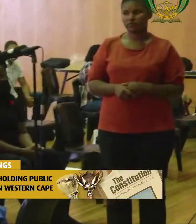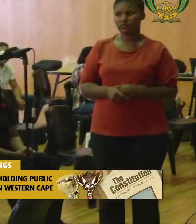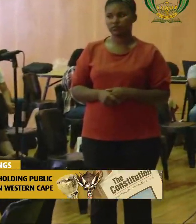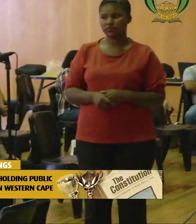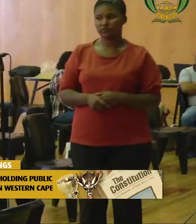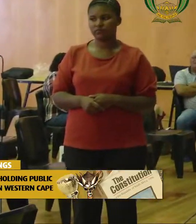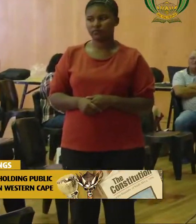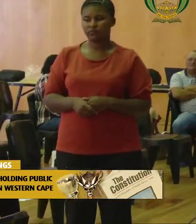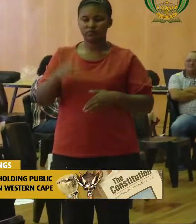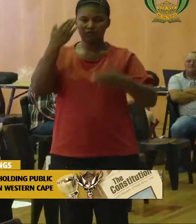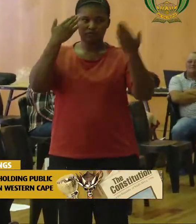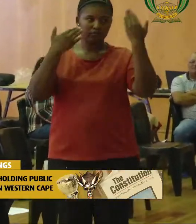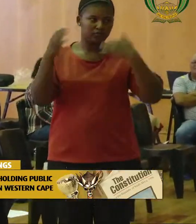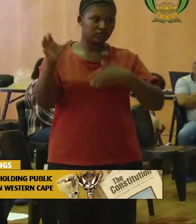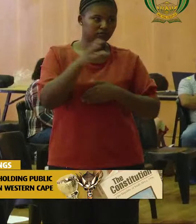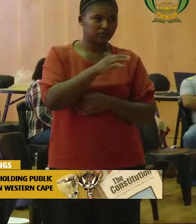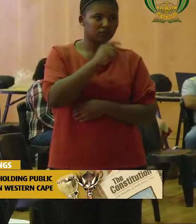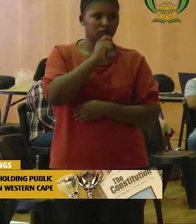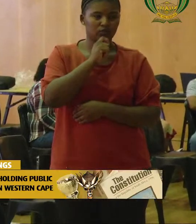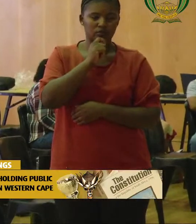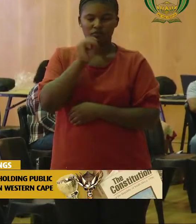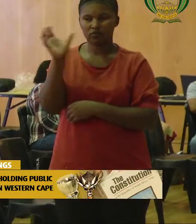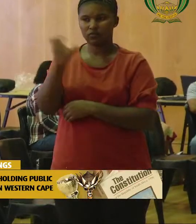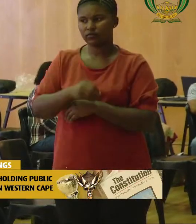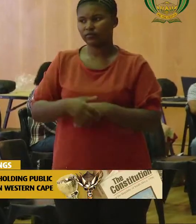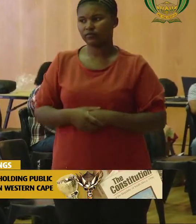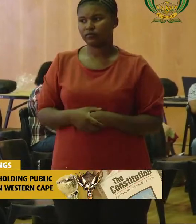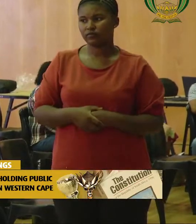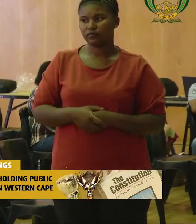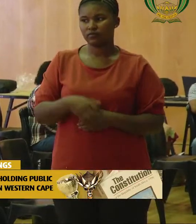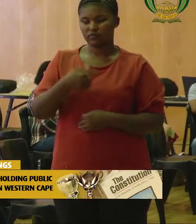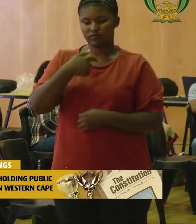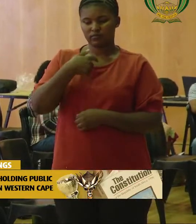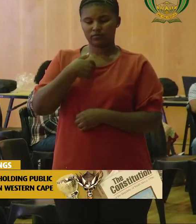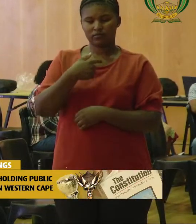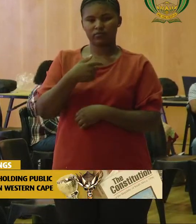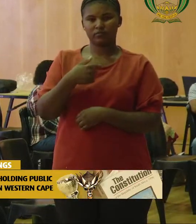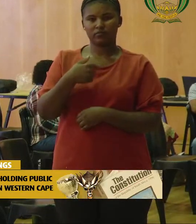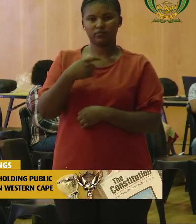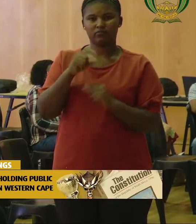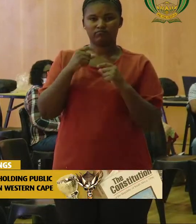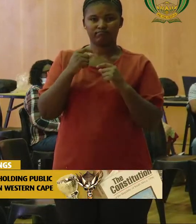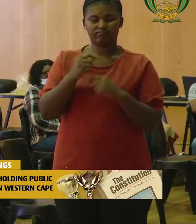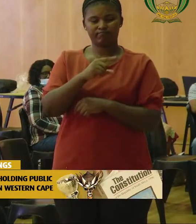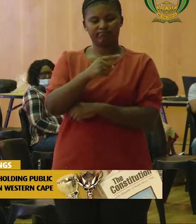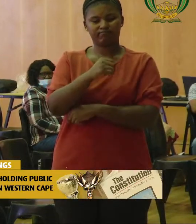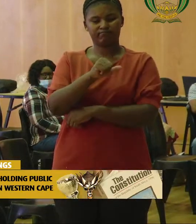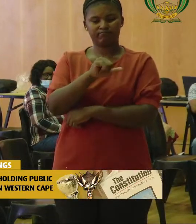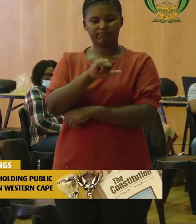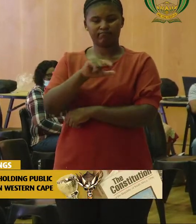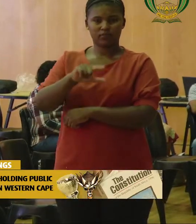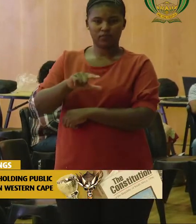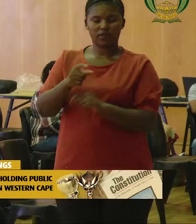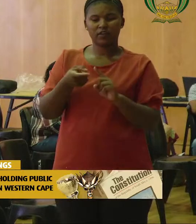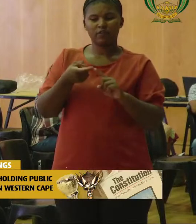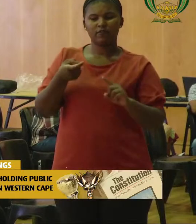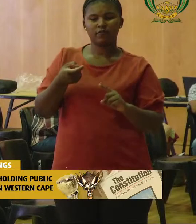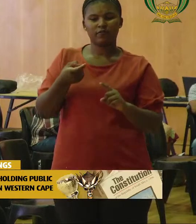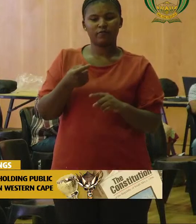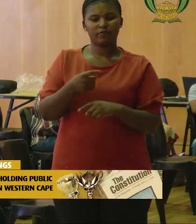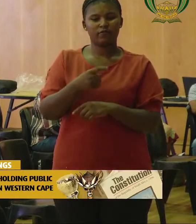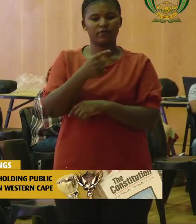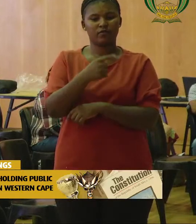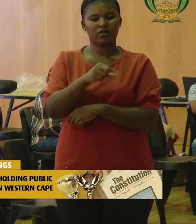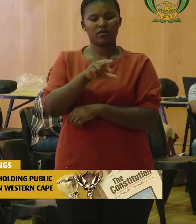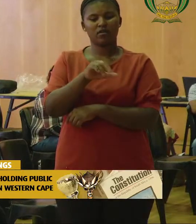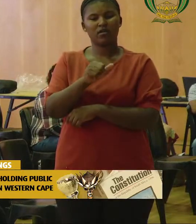Mire, Gaitses, good morning, good day. I'm Paramount Chief Bishop Gail Baikis Lawrence from the Gorokwa